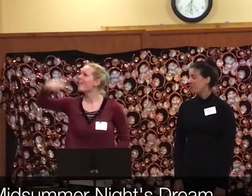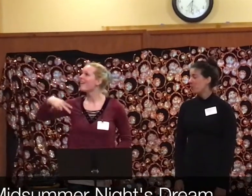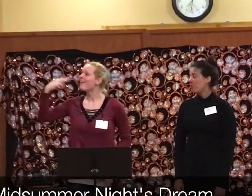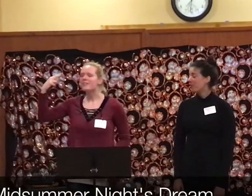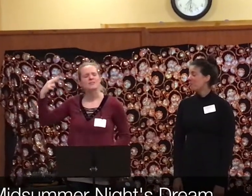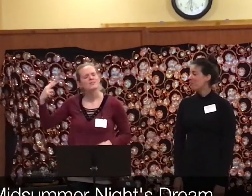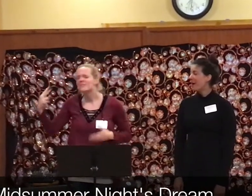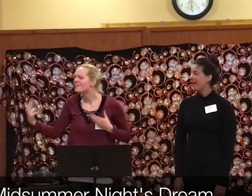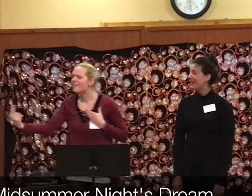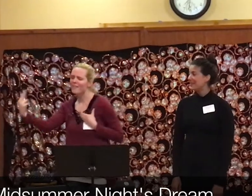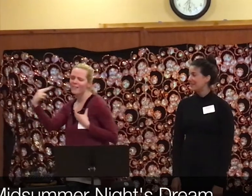but with the mind.